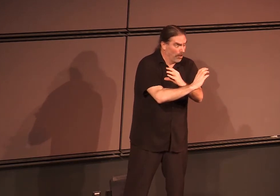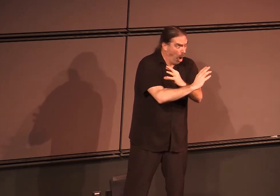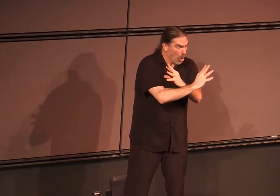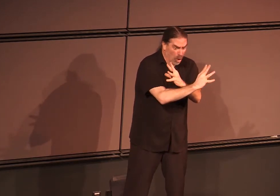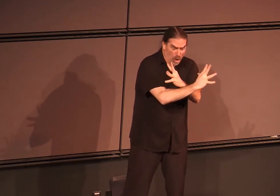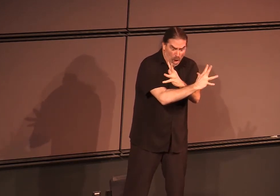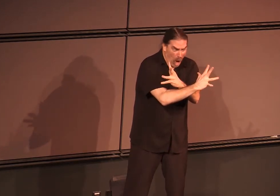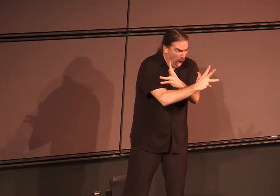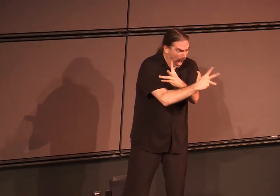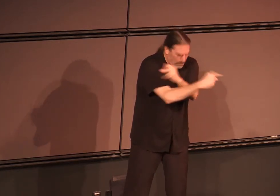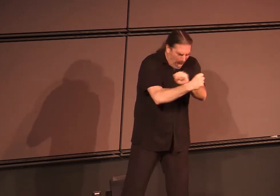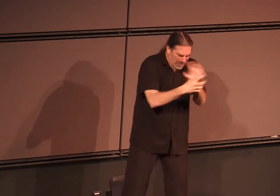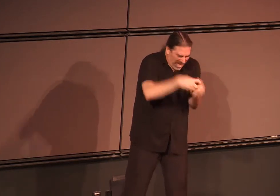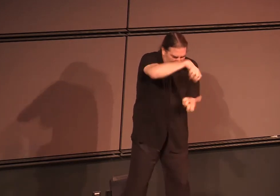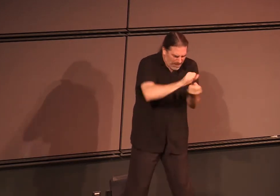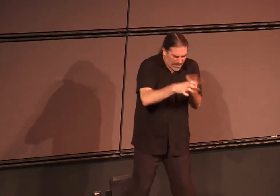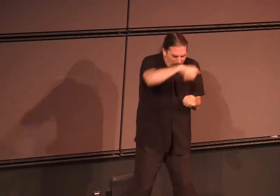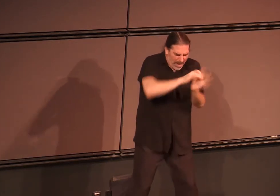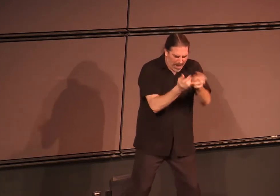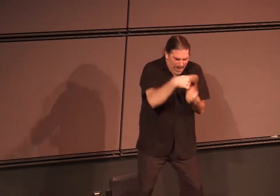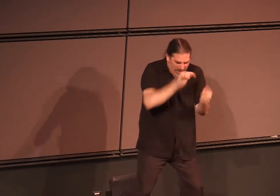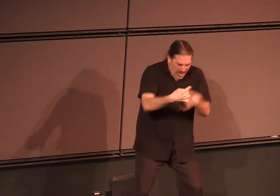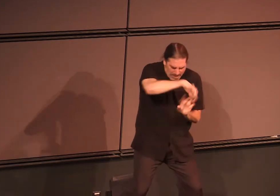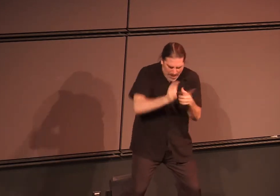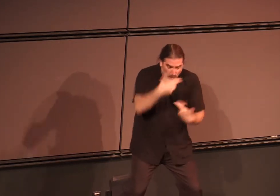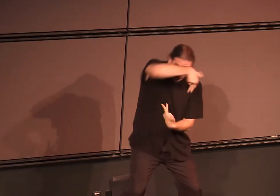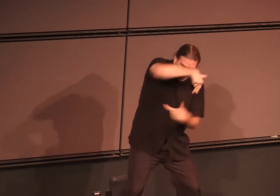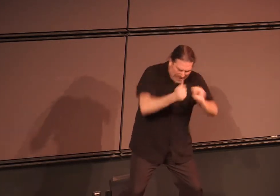until gravity pulls it all back together.